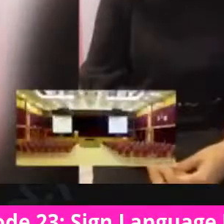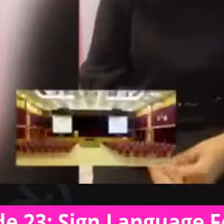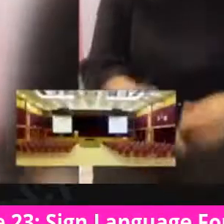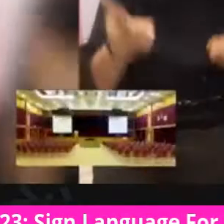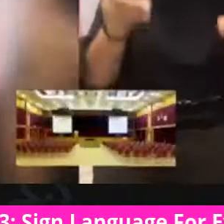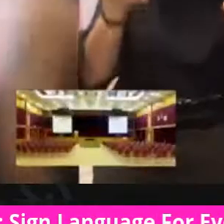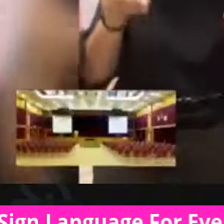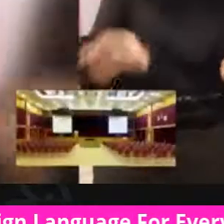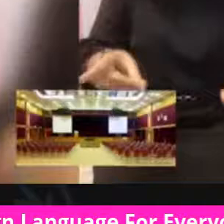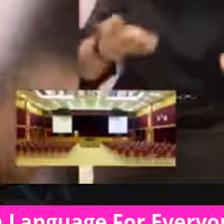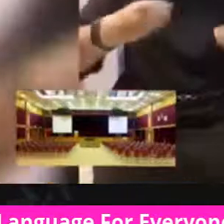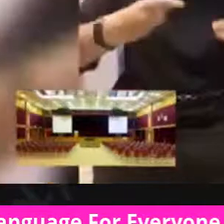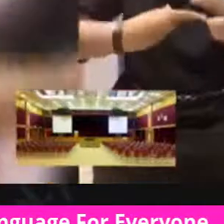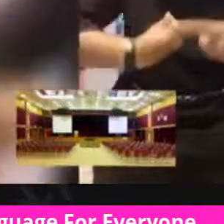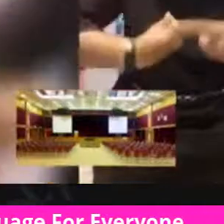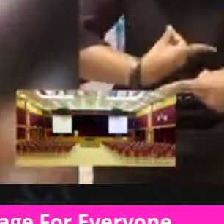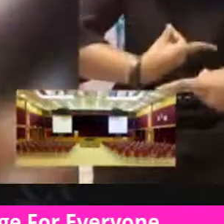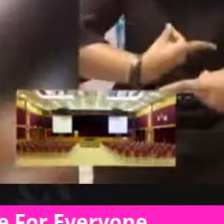Dewan,